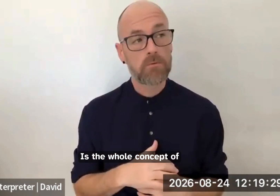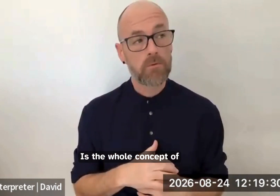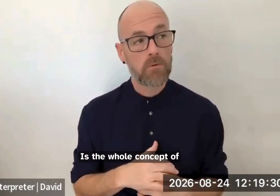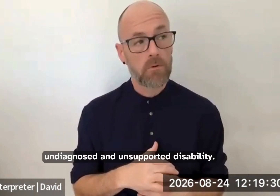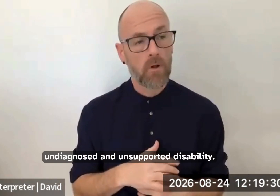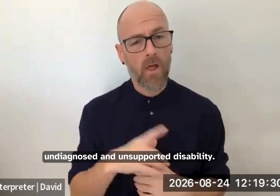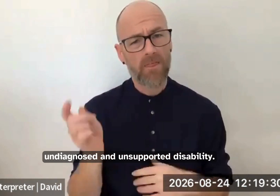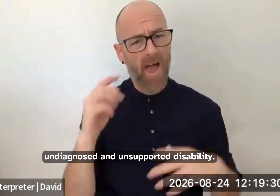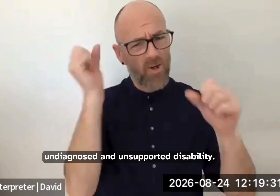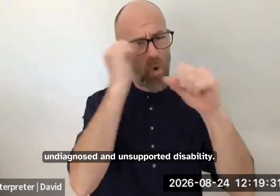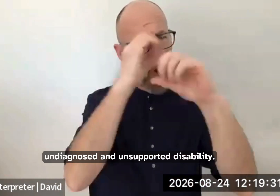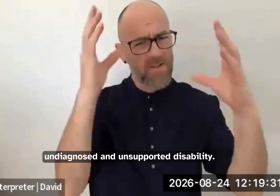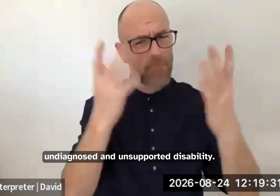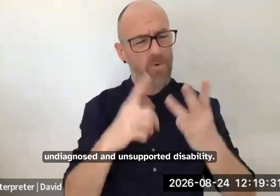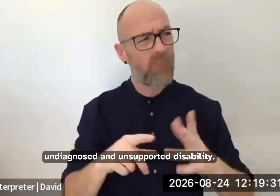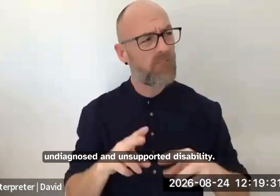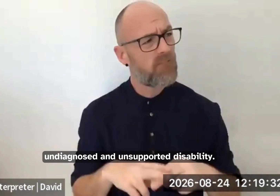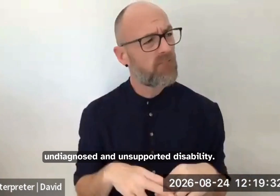concept of